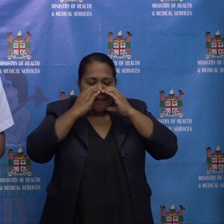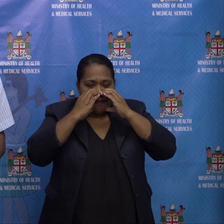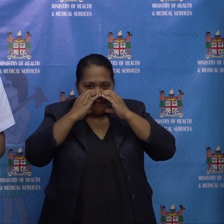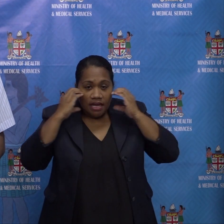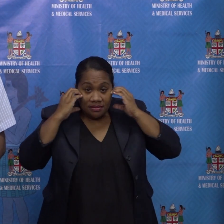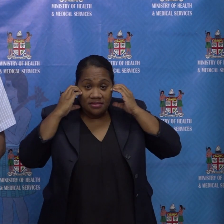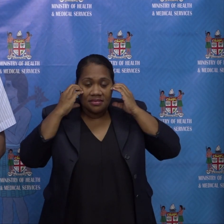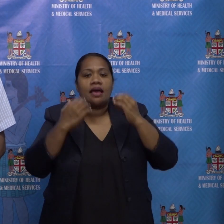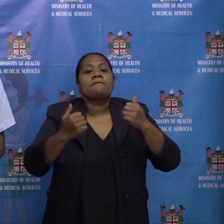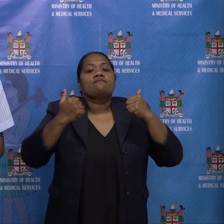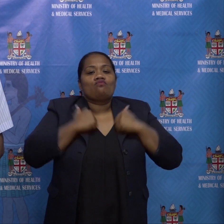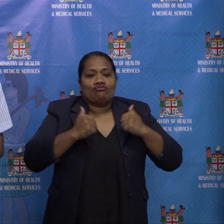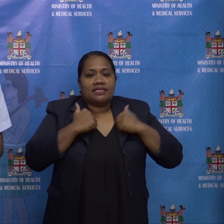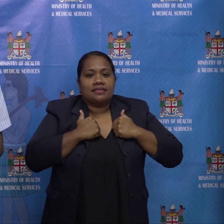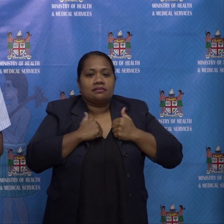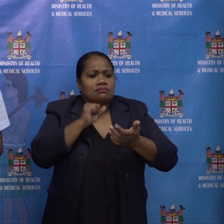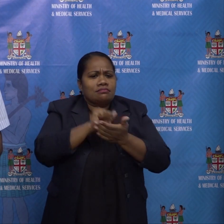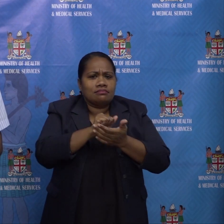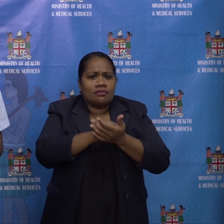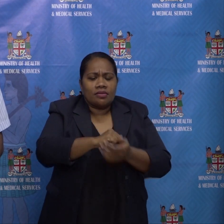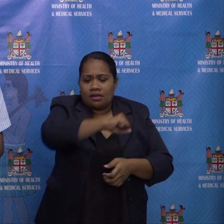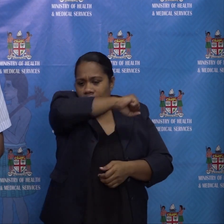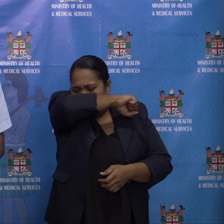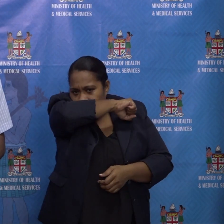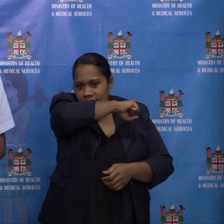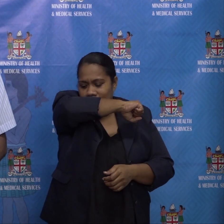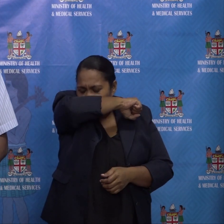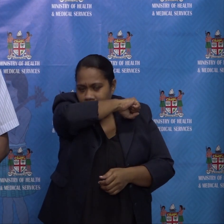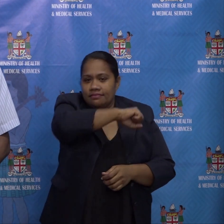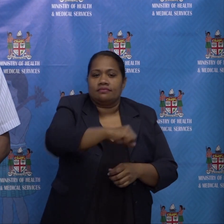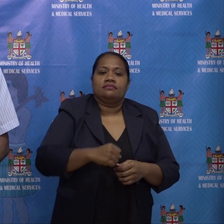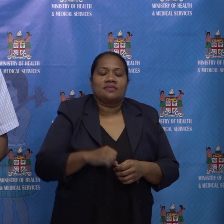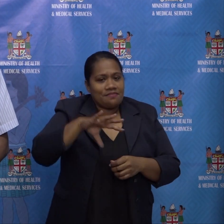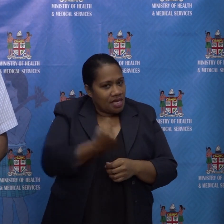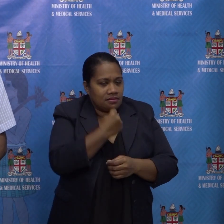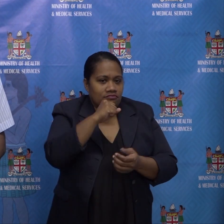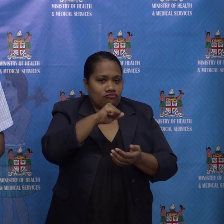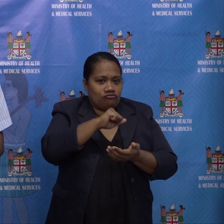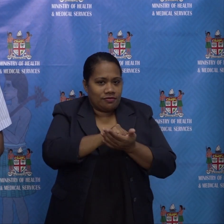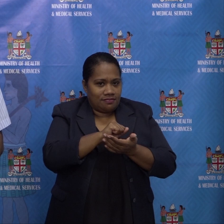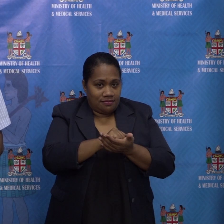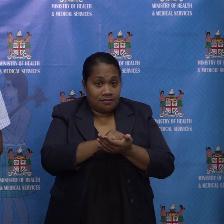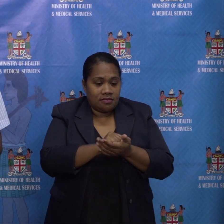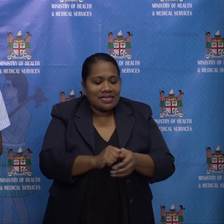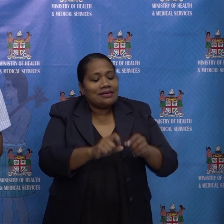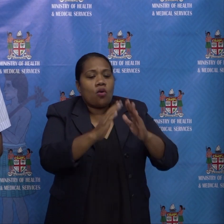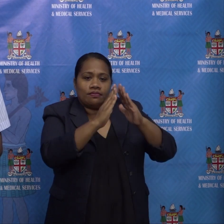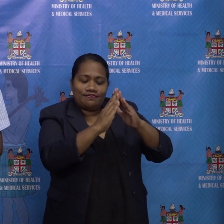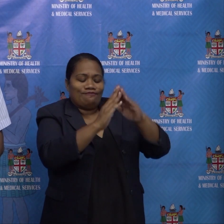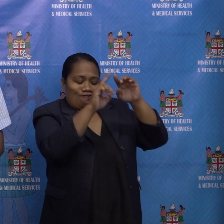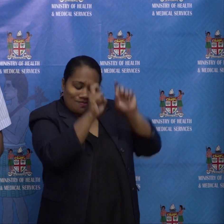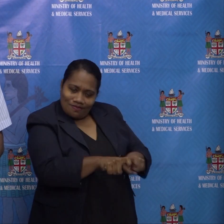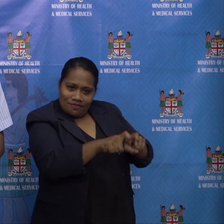and practice correct cough and sneeze etiquette. Stay home if you don't have